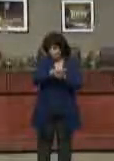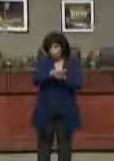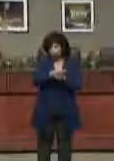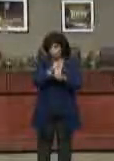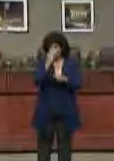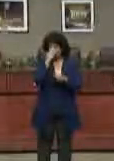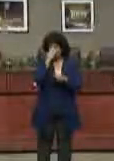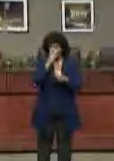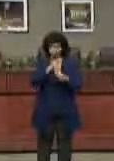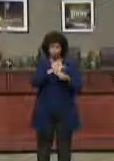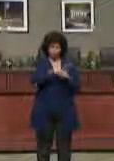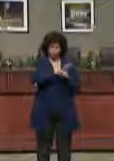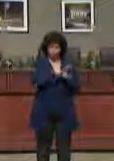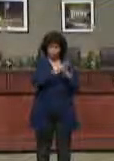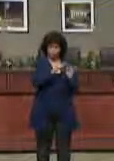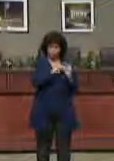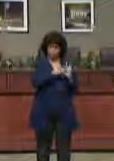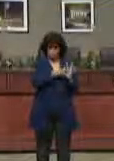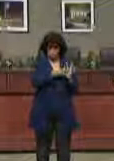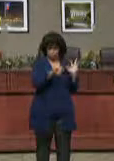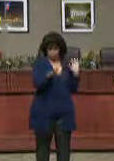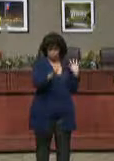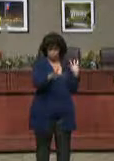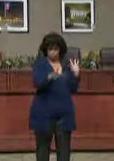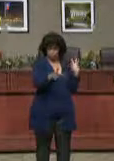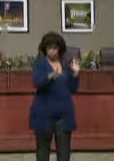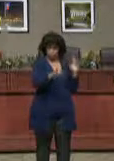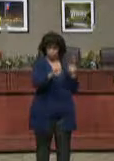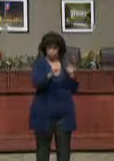pandemic began, we have a cumulative number of